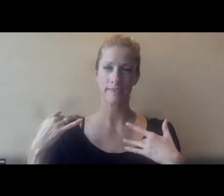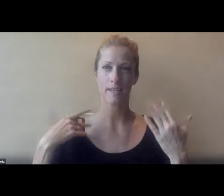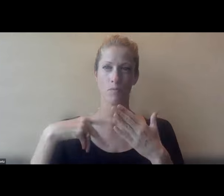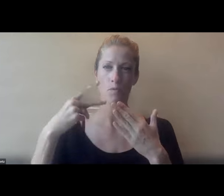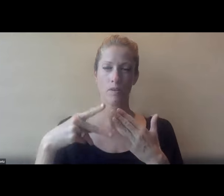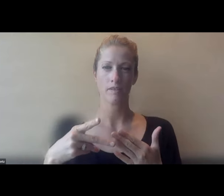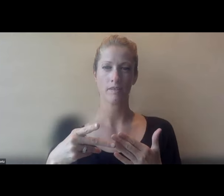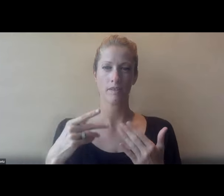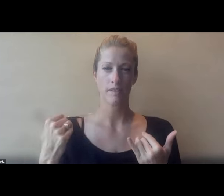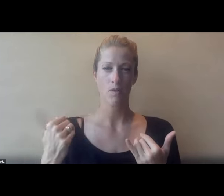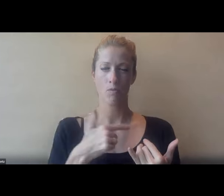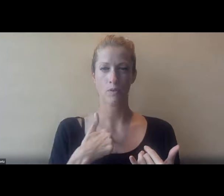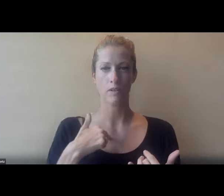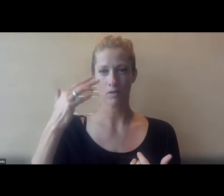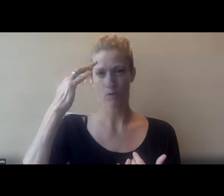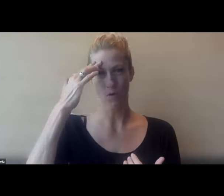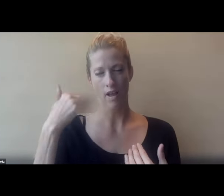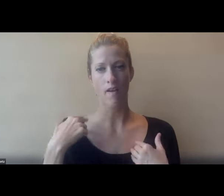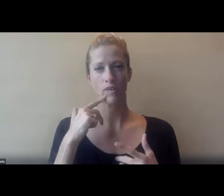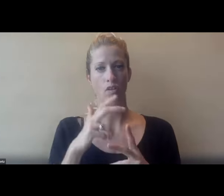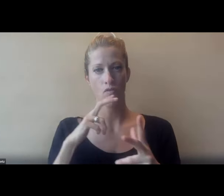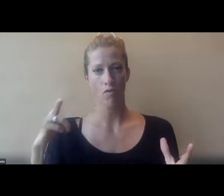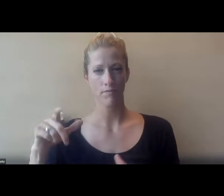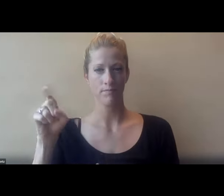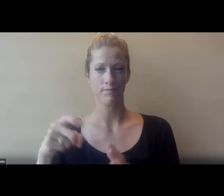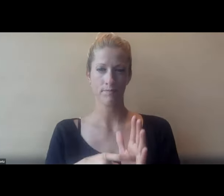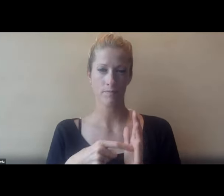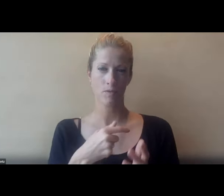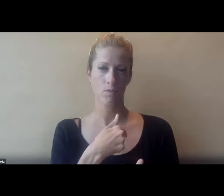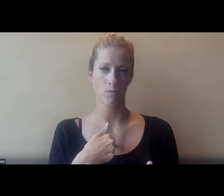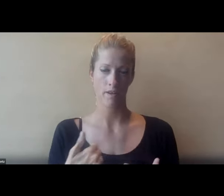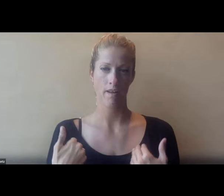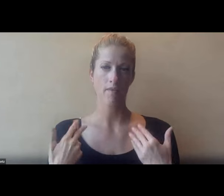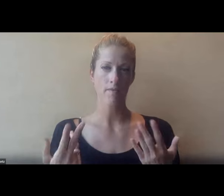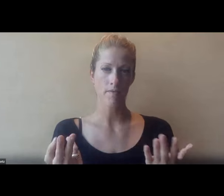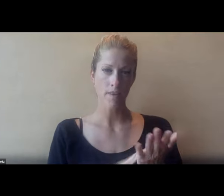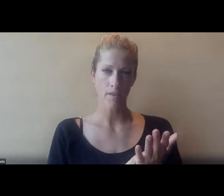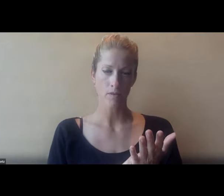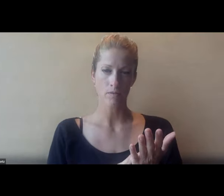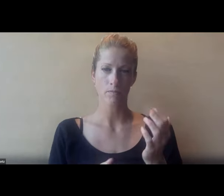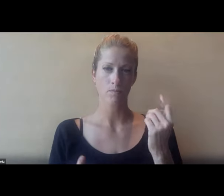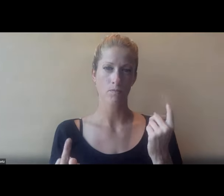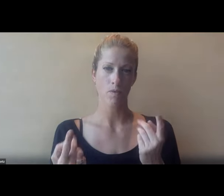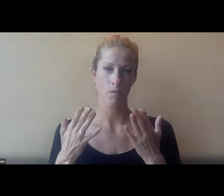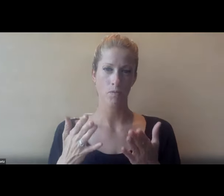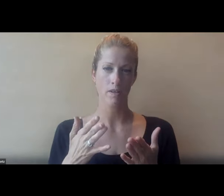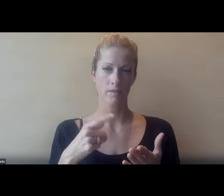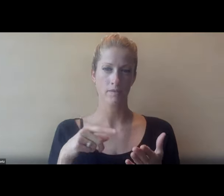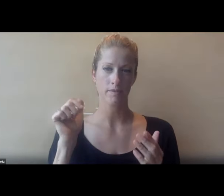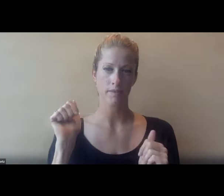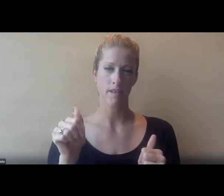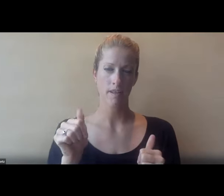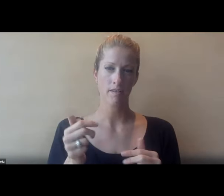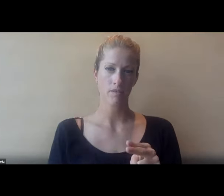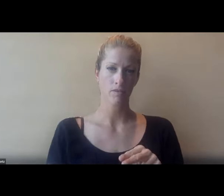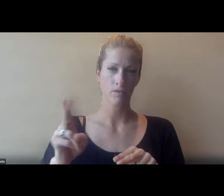each know, there's enormous need for that. We get contracts One of the ways that you can increase